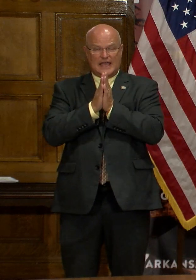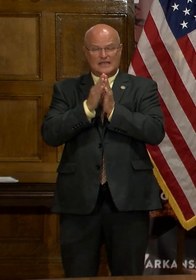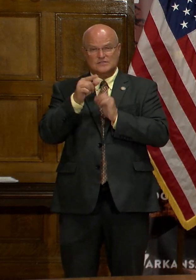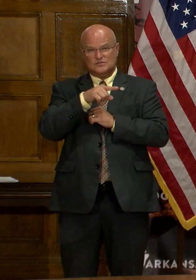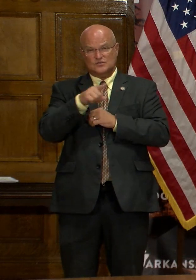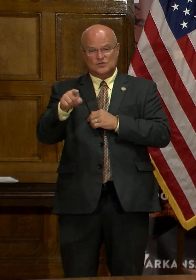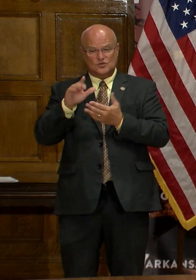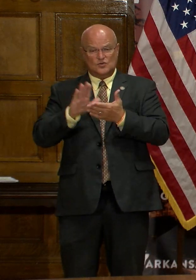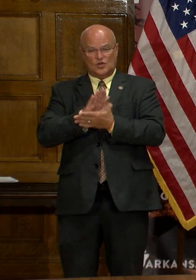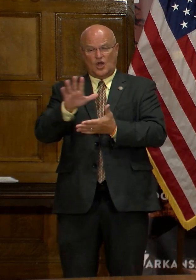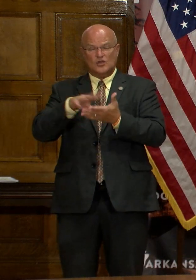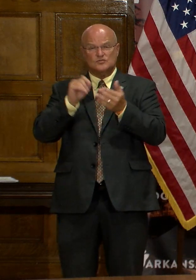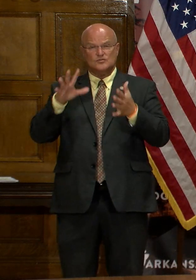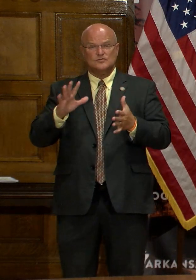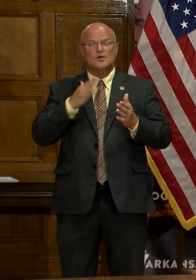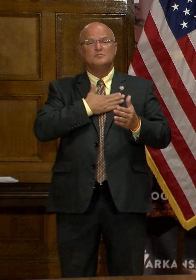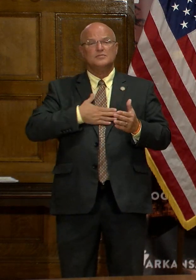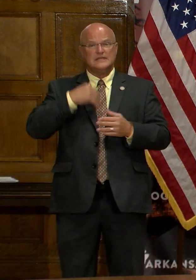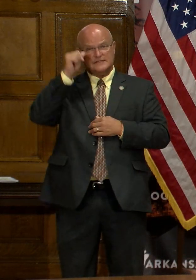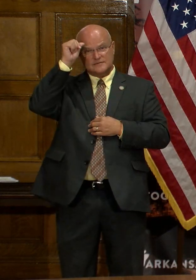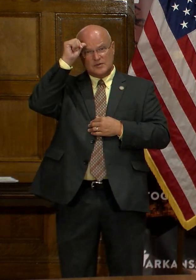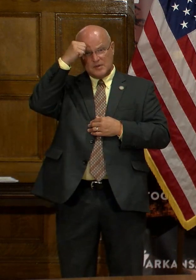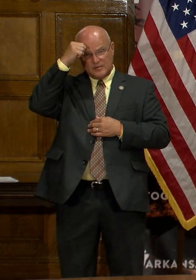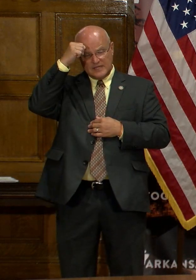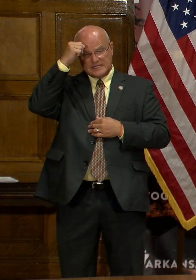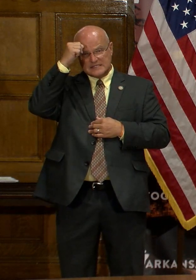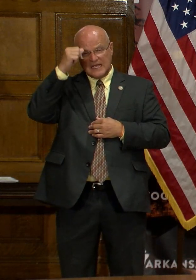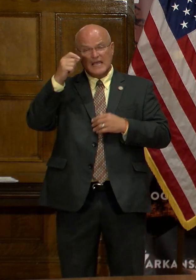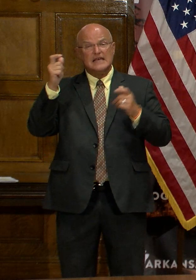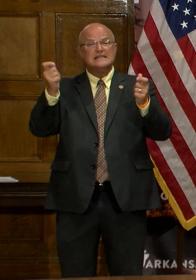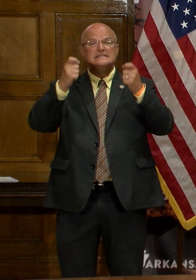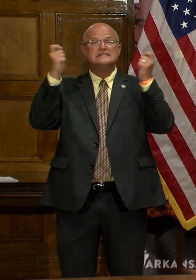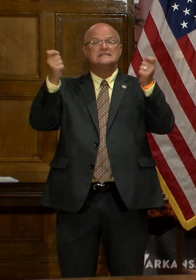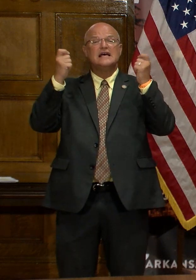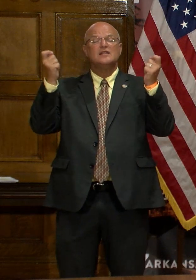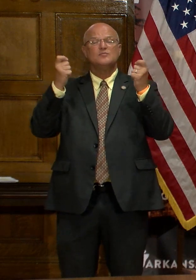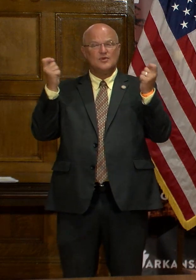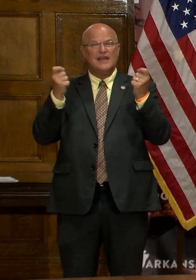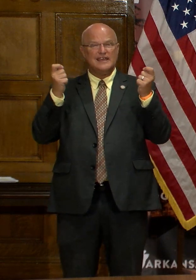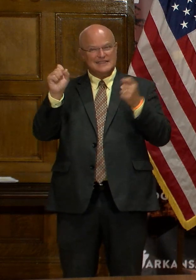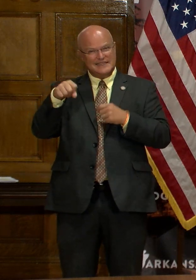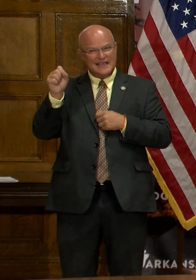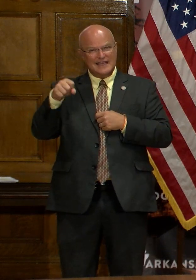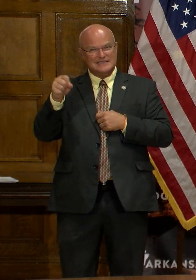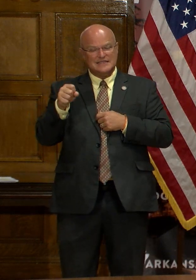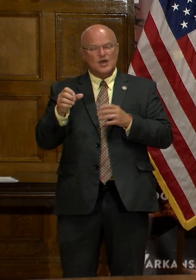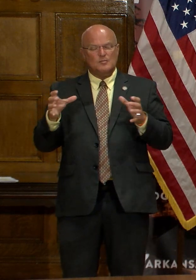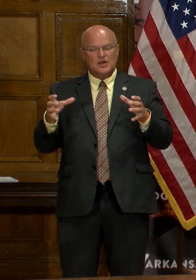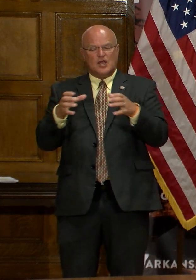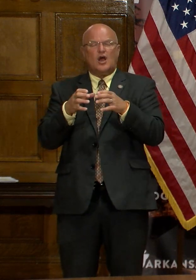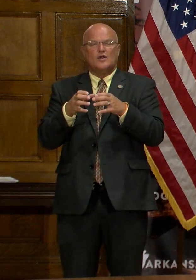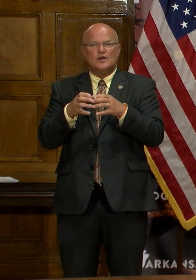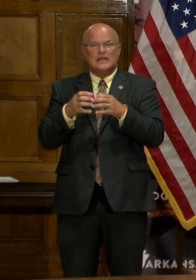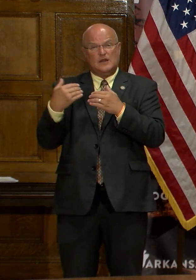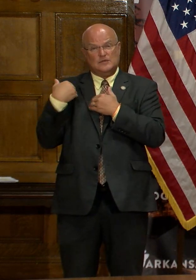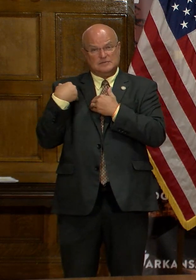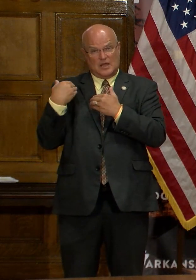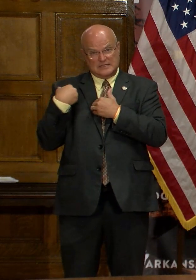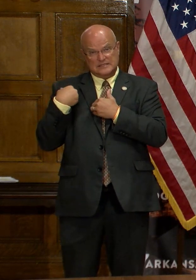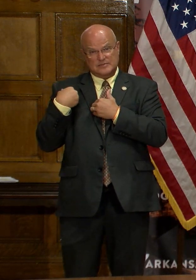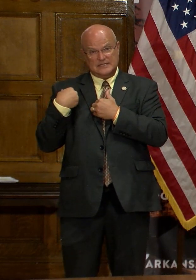to please keep this in mind, to celebrate and congregate